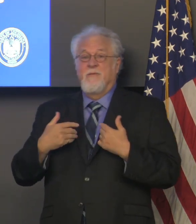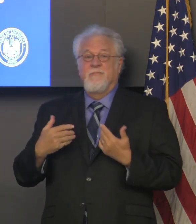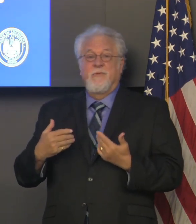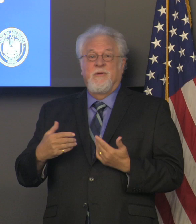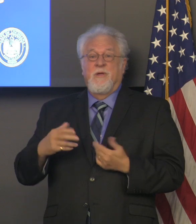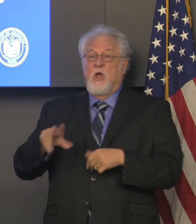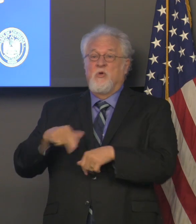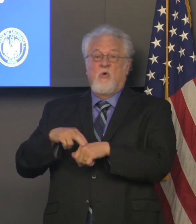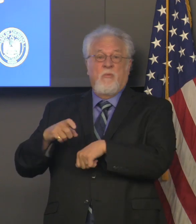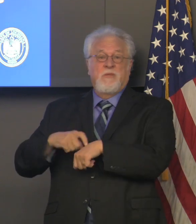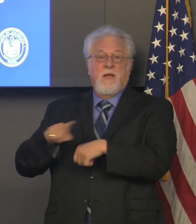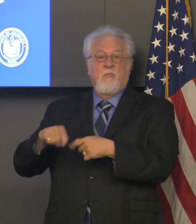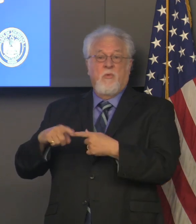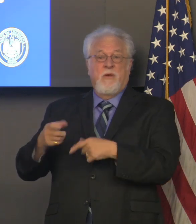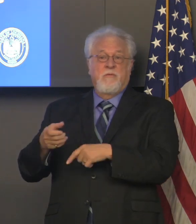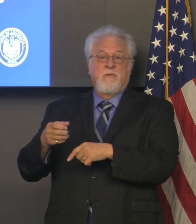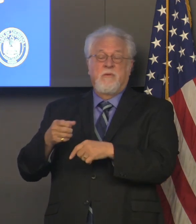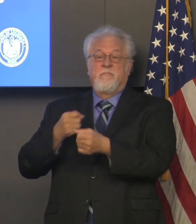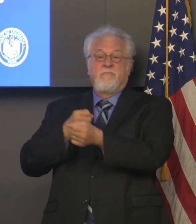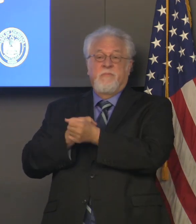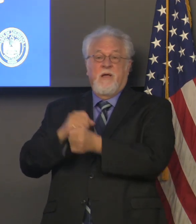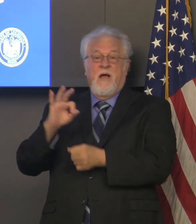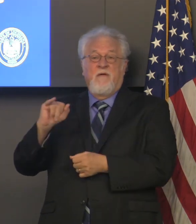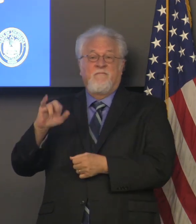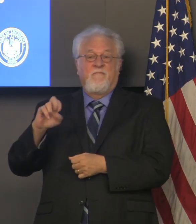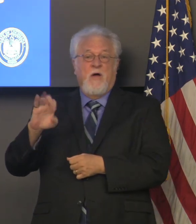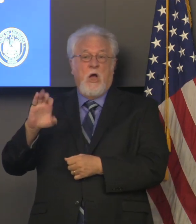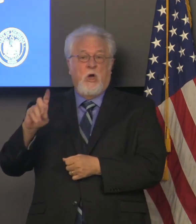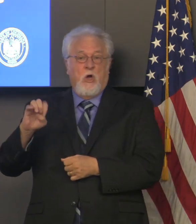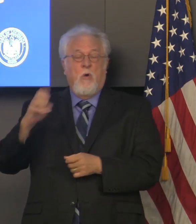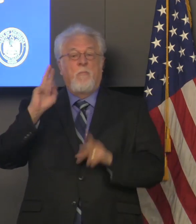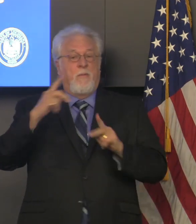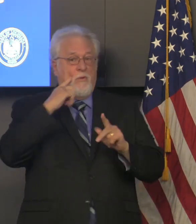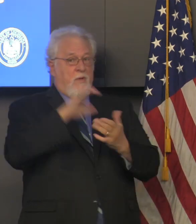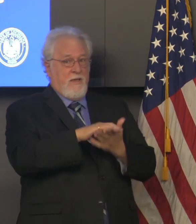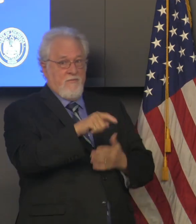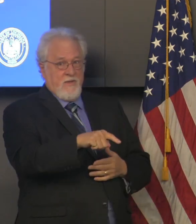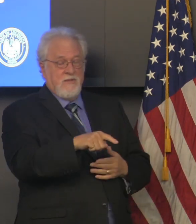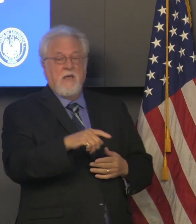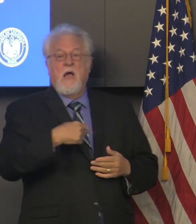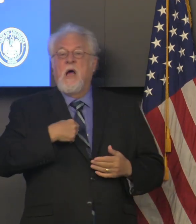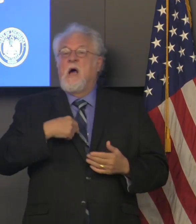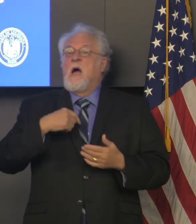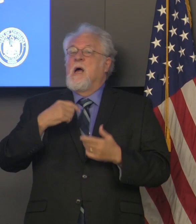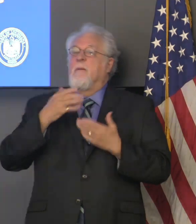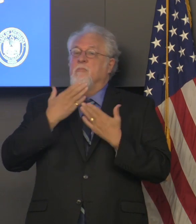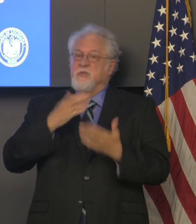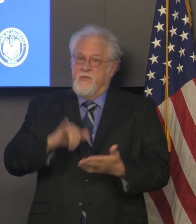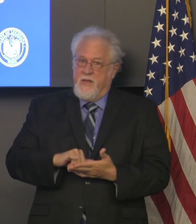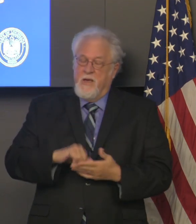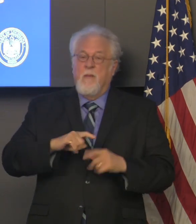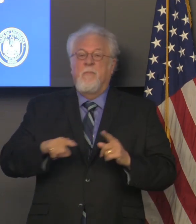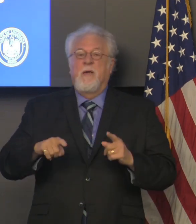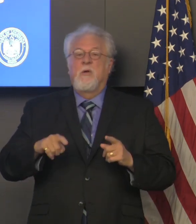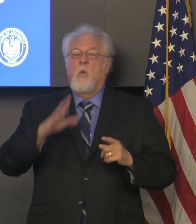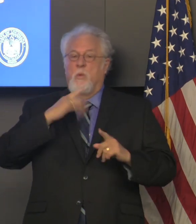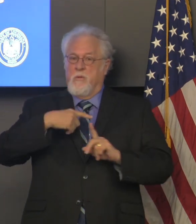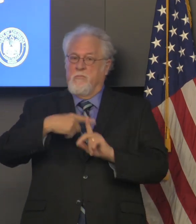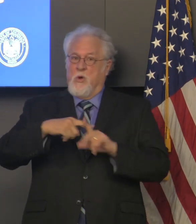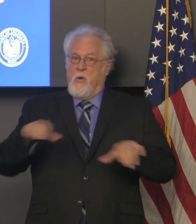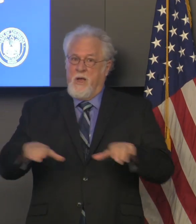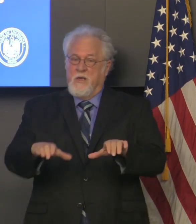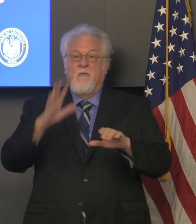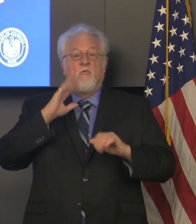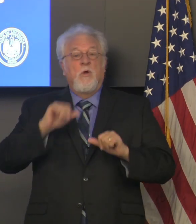in normal times when we enforce the fire code because people believe in this, and I certainly appreciate that. But we will remain proactive. We